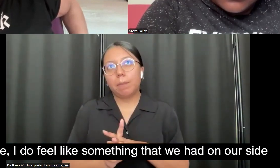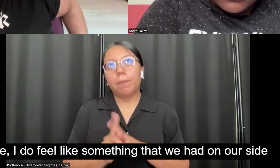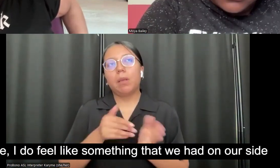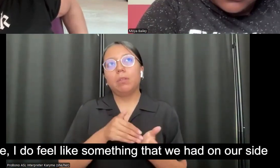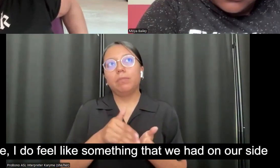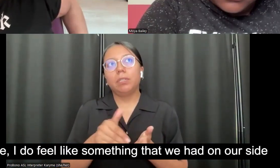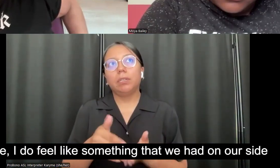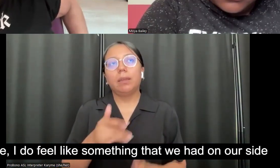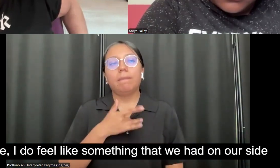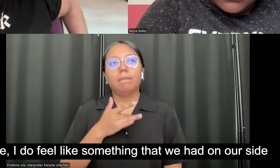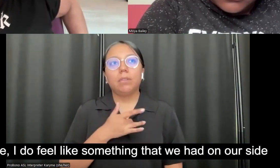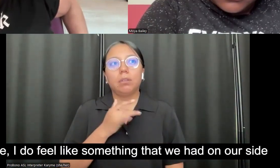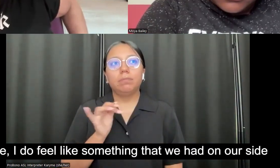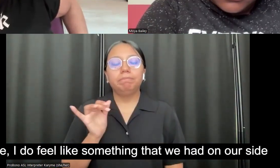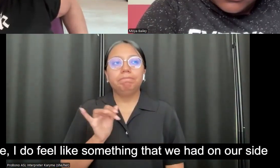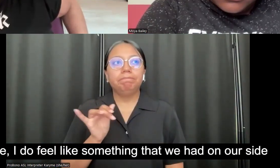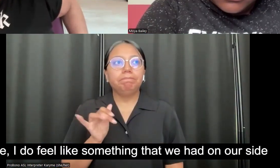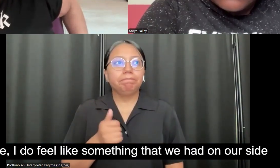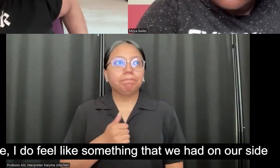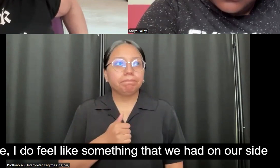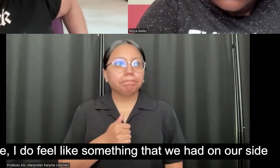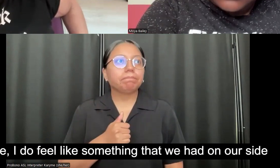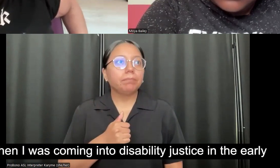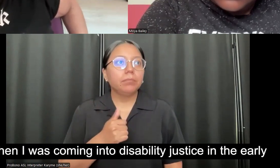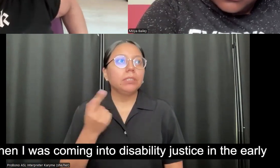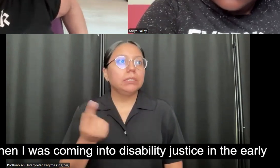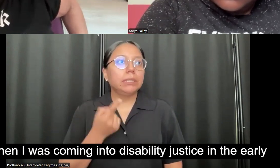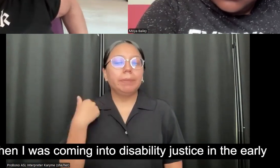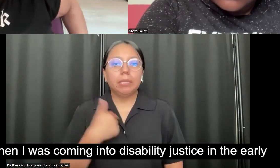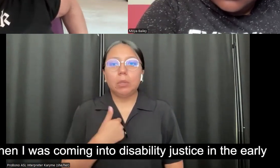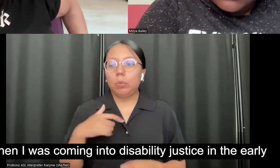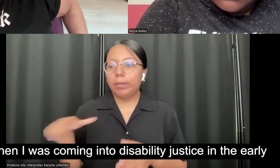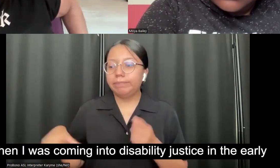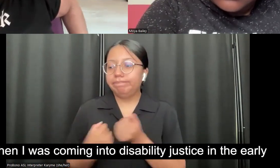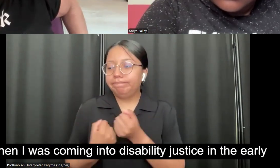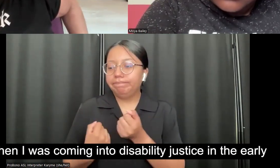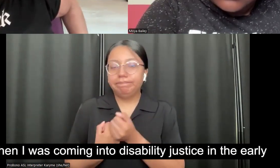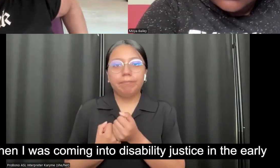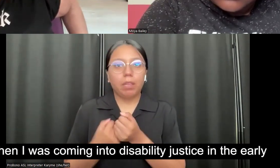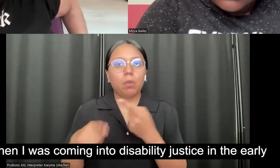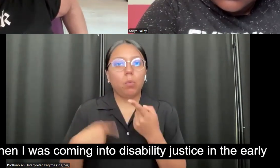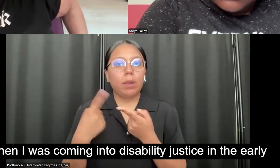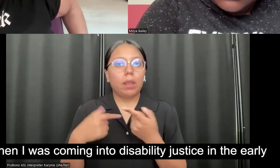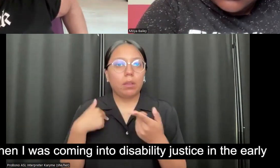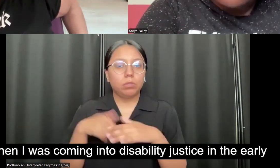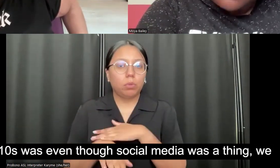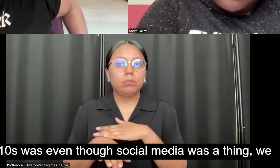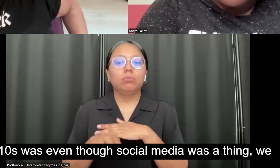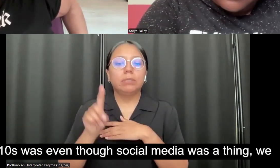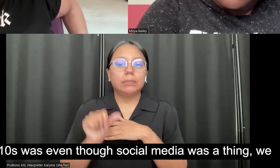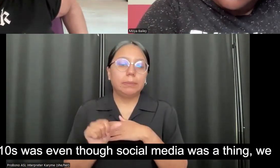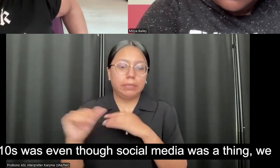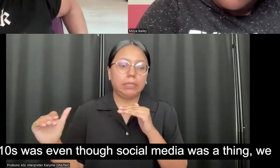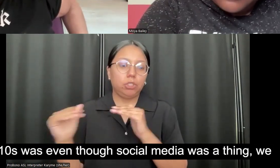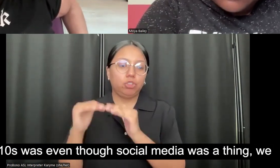like something that we had on our side when I was coming into disability justice in the aughts and the early